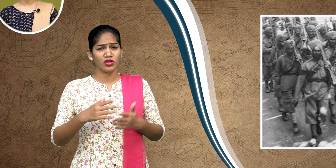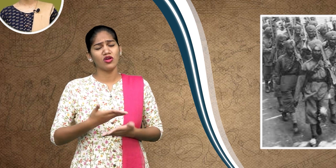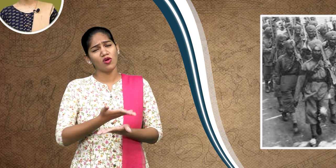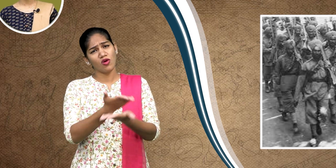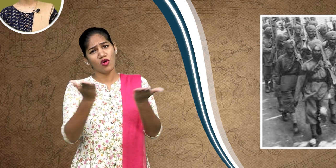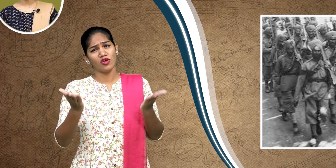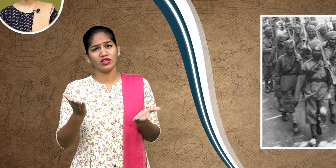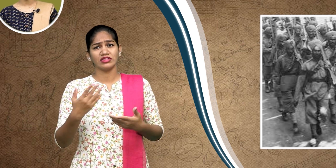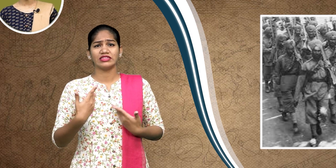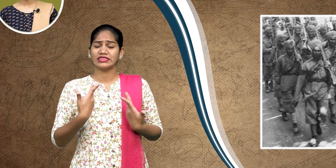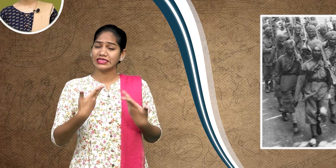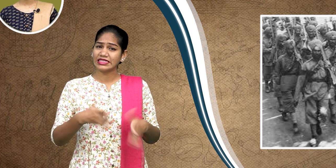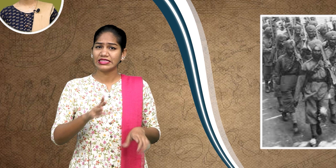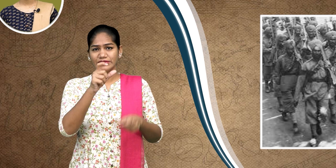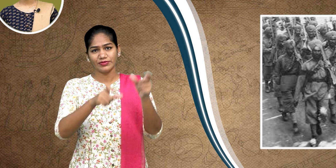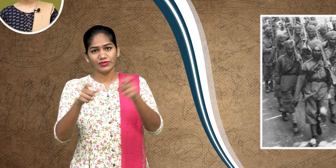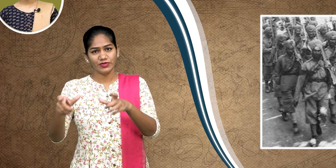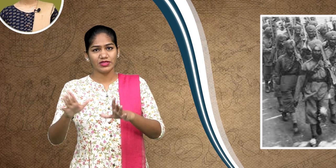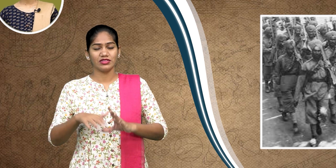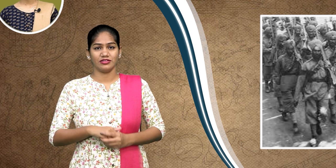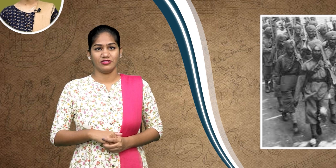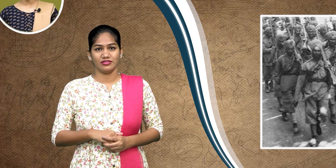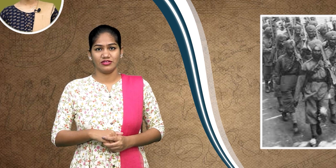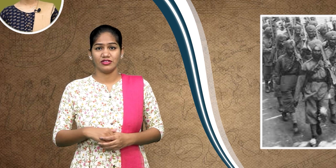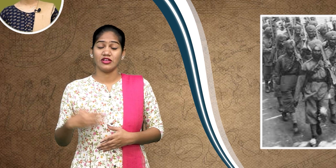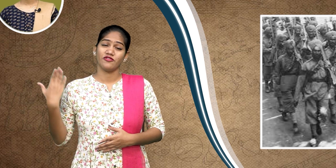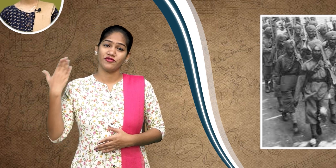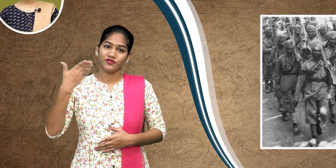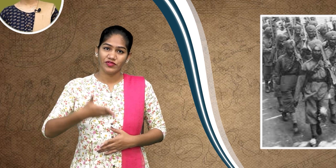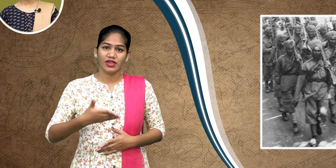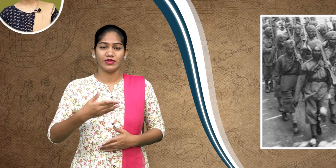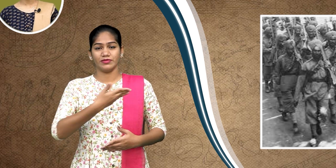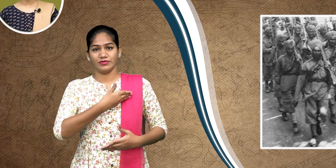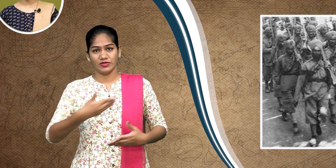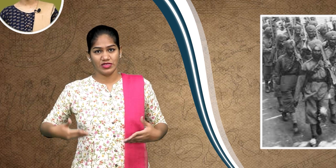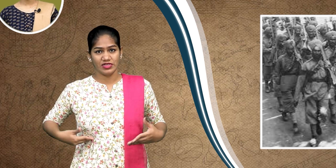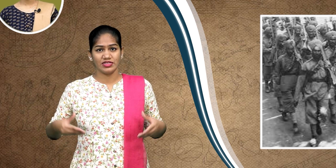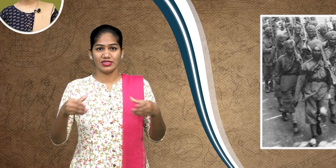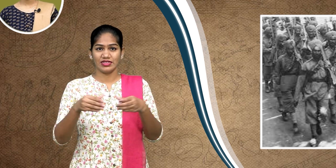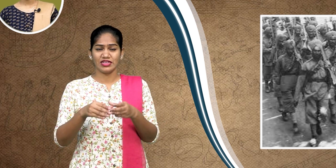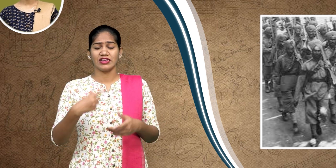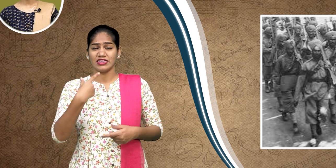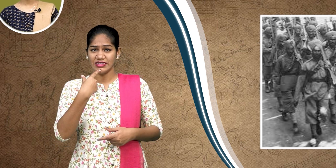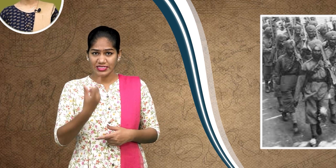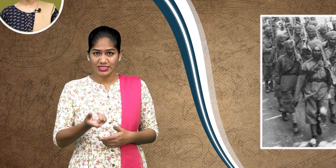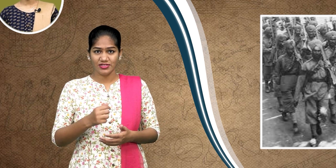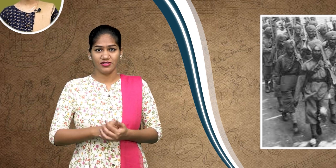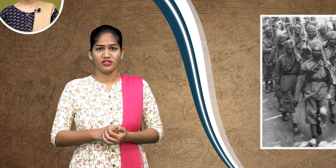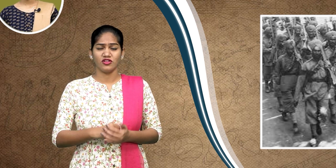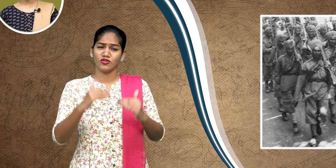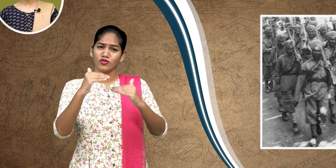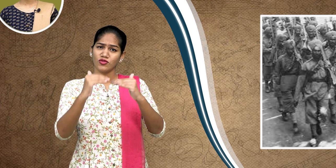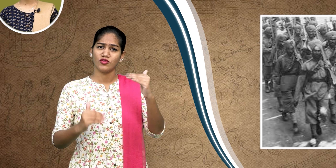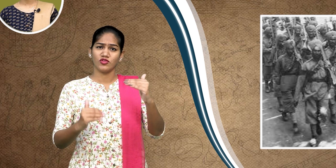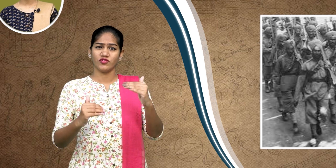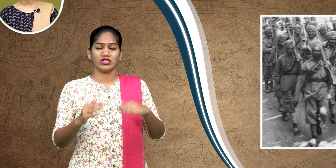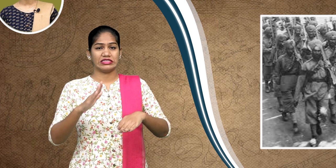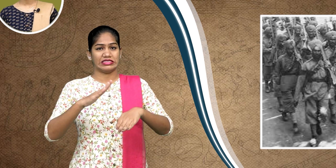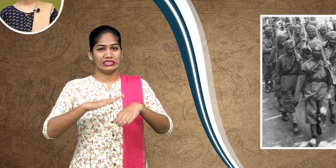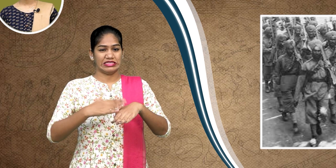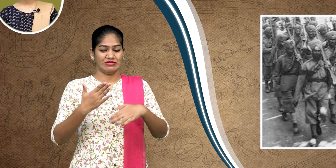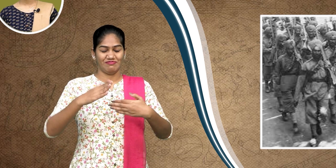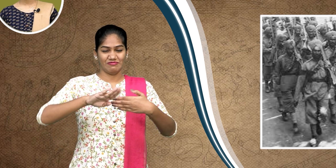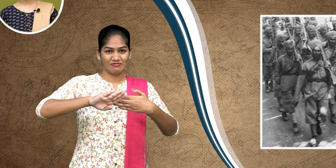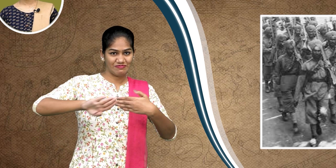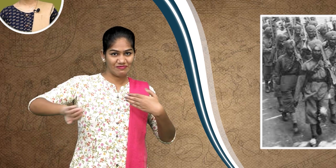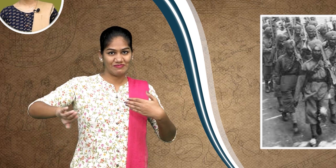all even people from caste considered as low or untouchable.